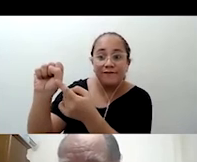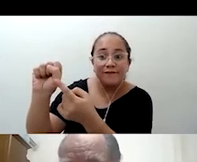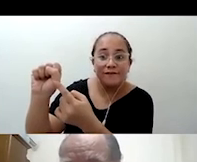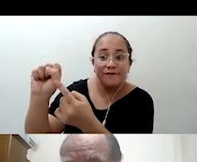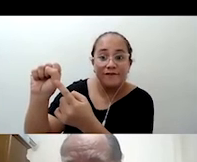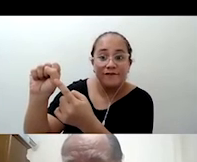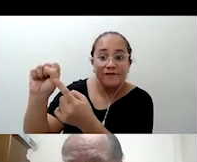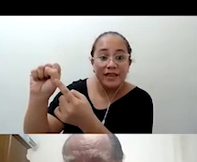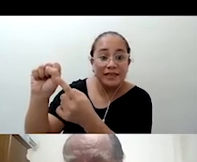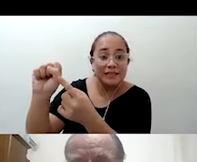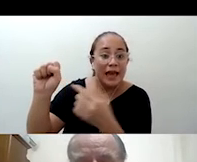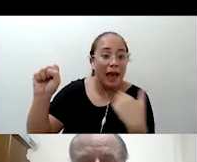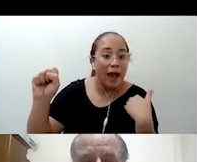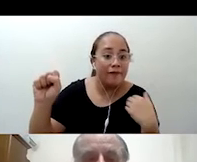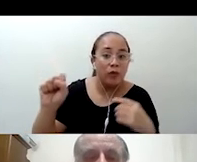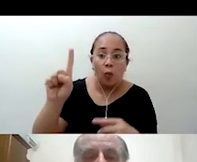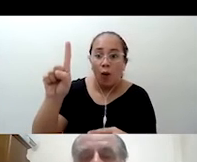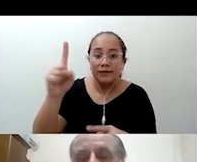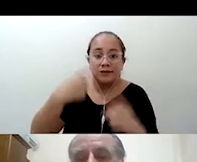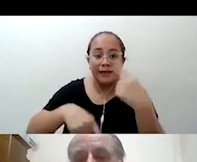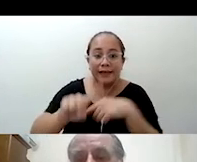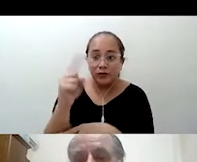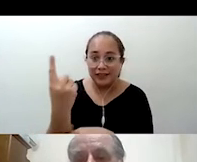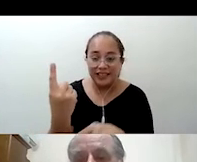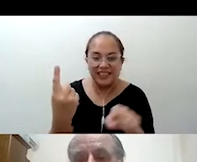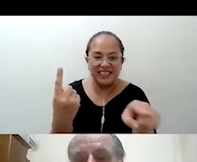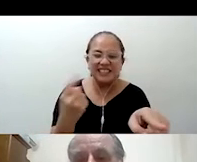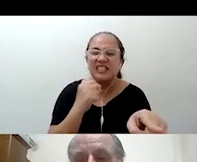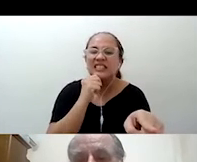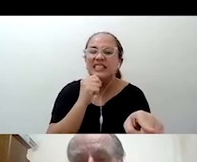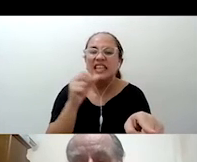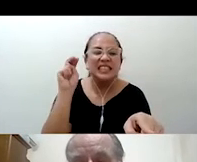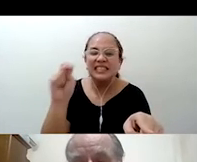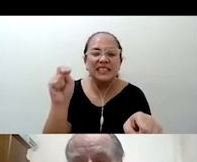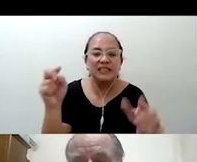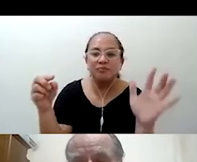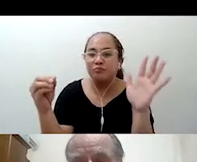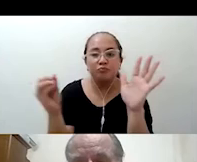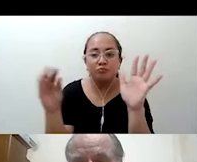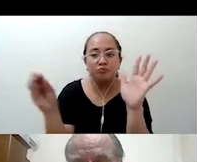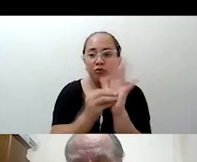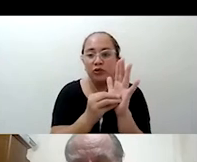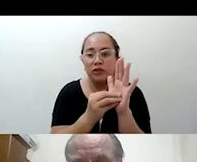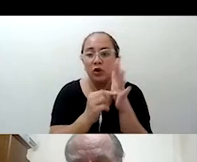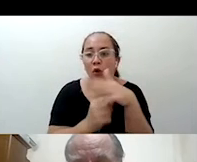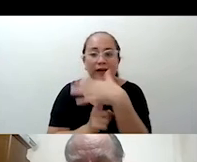particular dictionary, there was only one sign. So you don't need to put in the orientation.